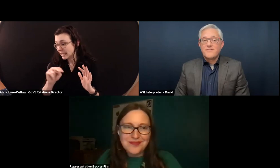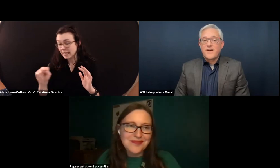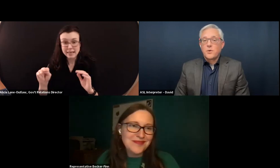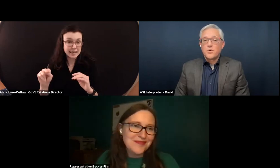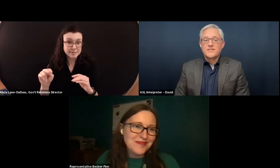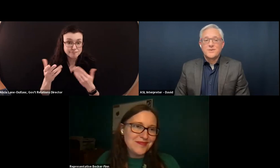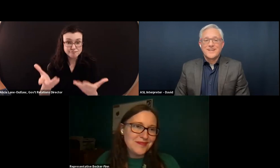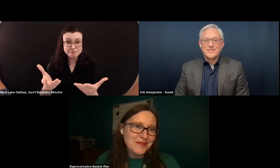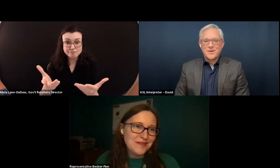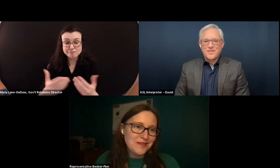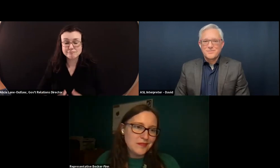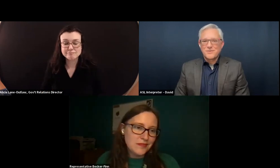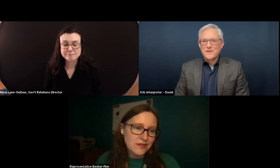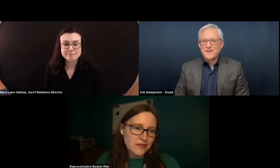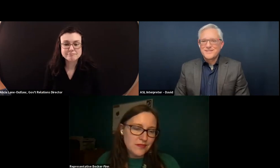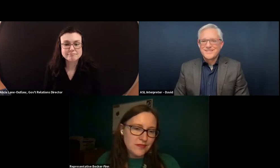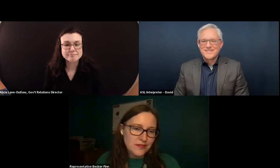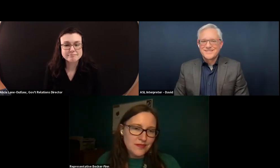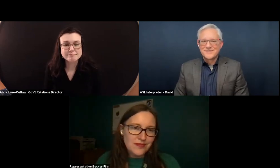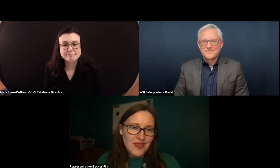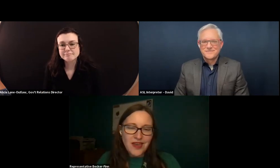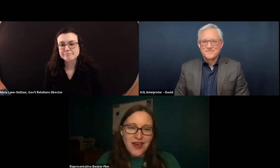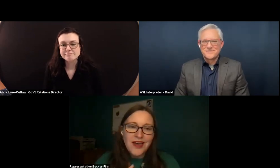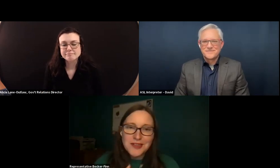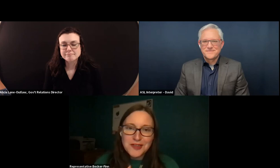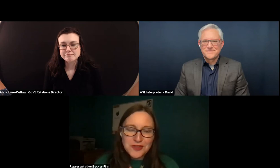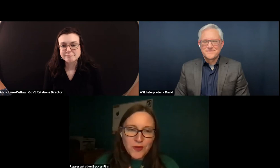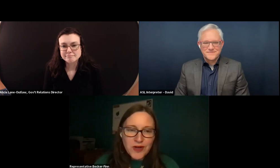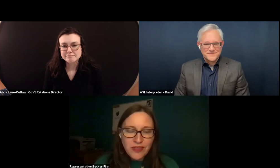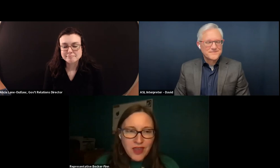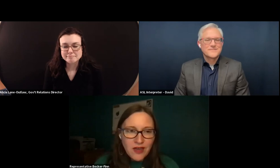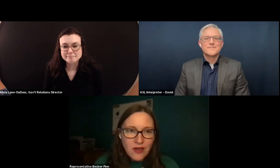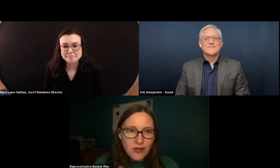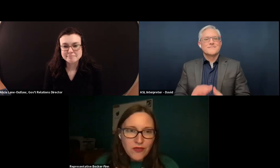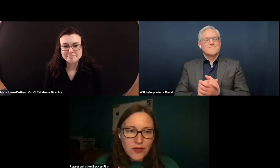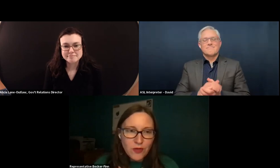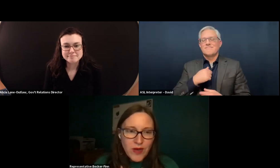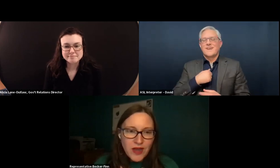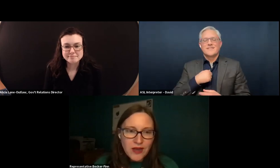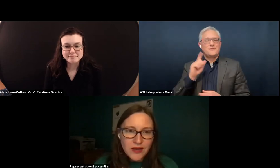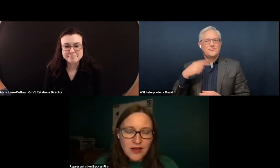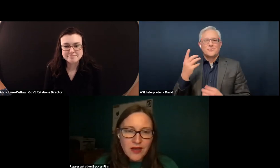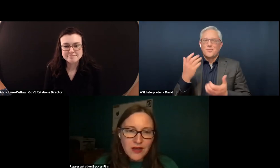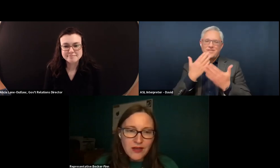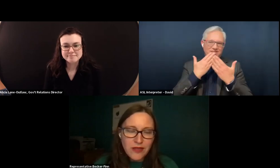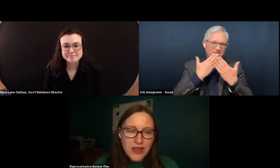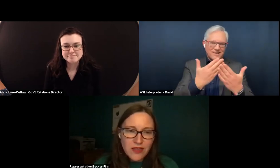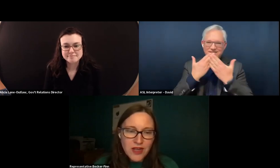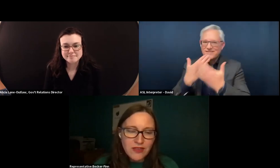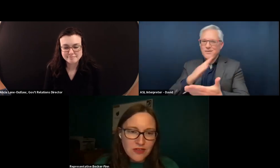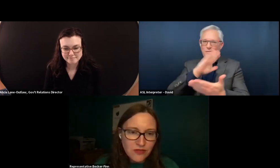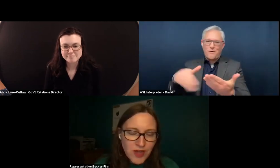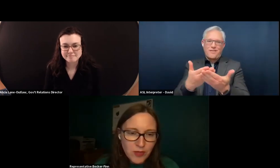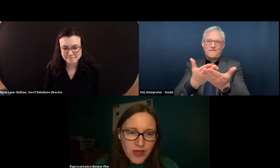you have any final words that you'd like to share with us before we close? I just want to thank all of you and thank